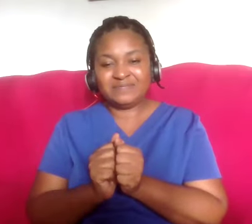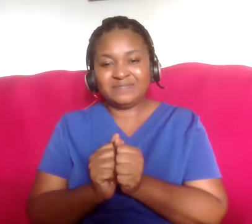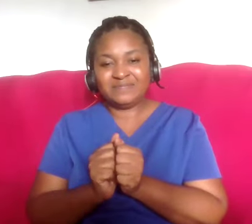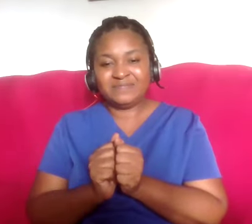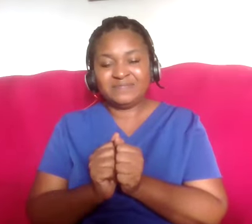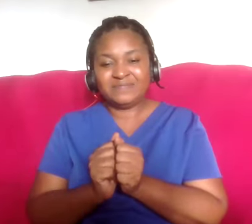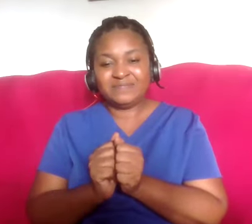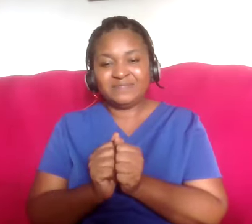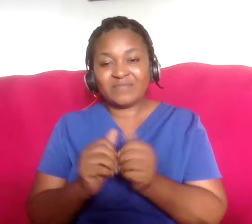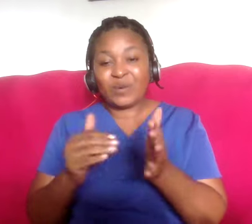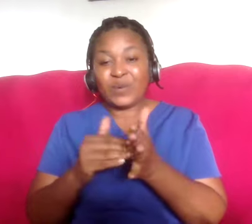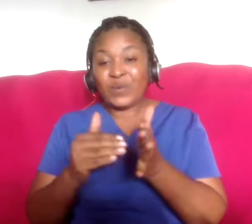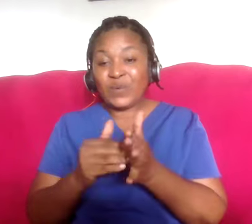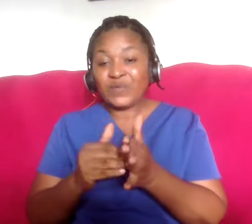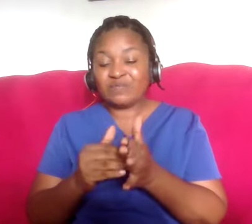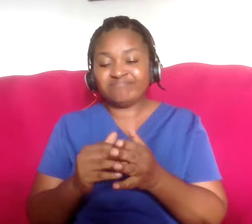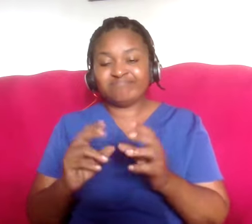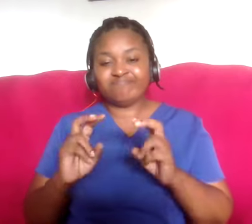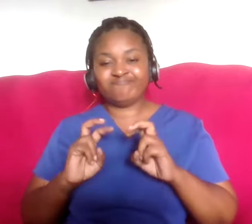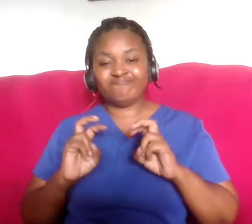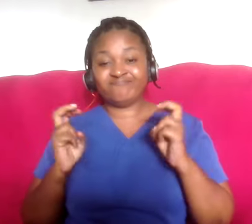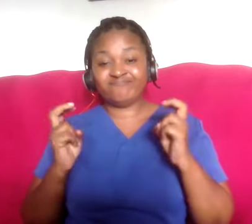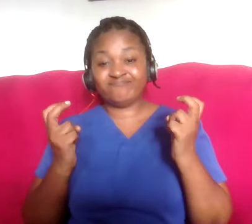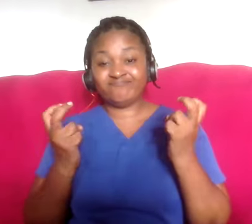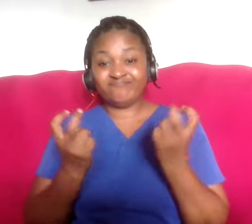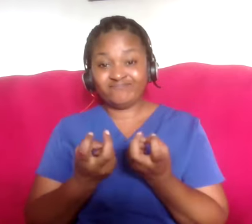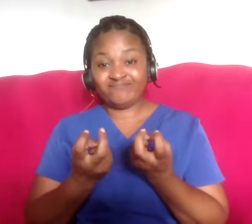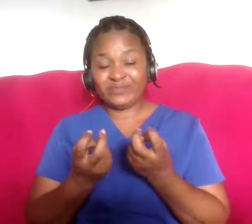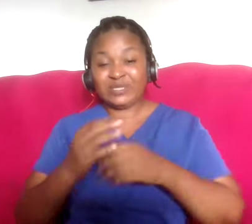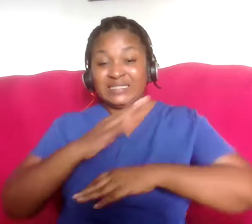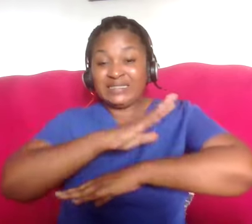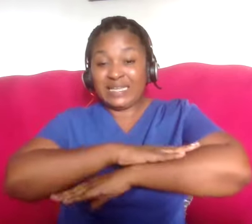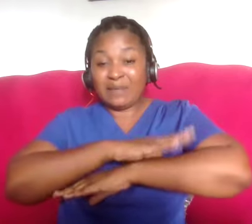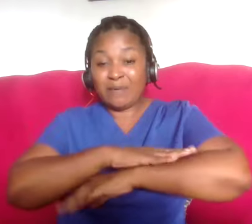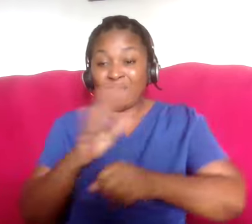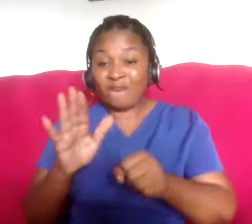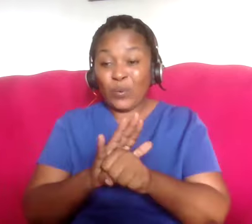often around tables laden with hearty dishes.